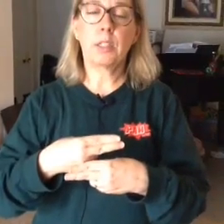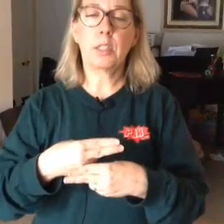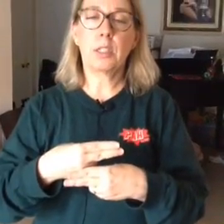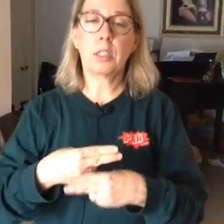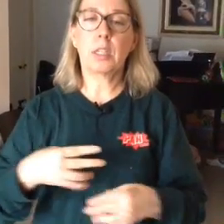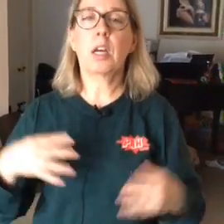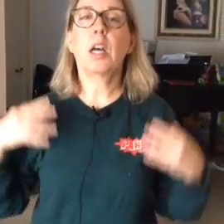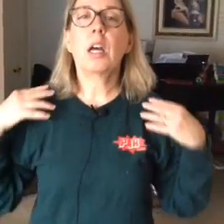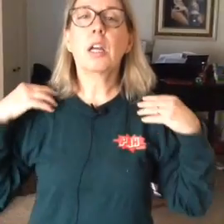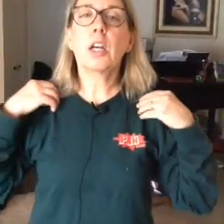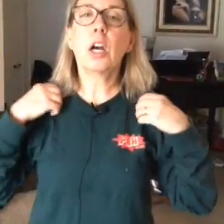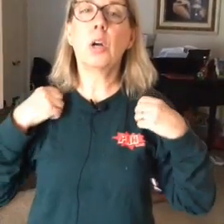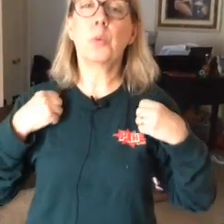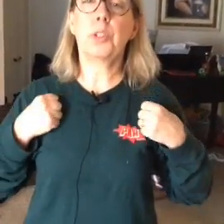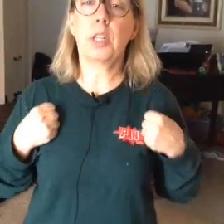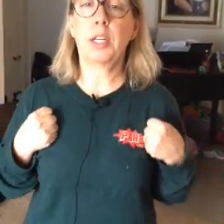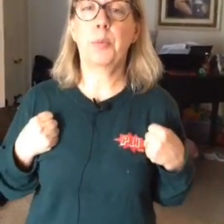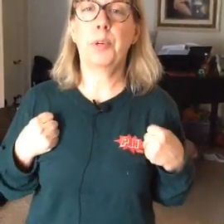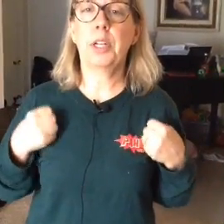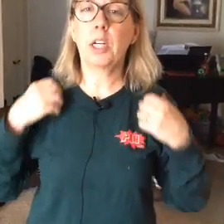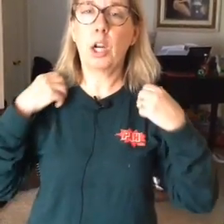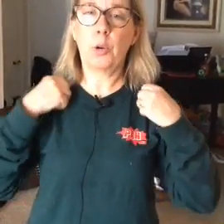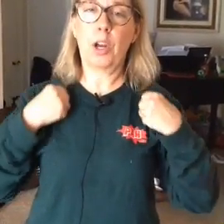belt, coat, like you're putting a coat on.